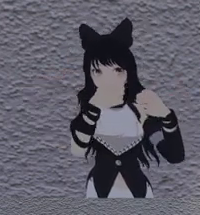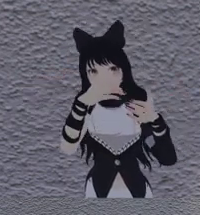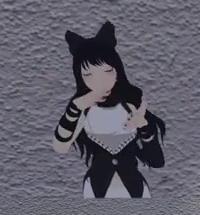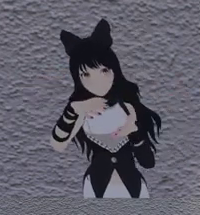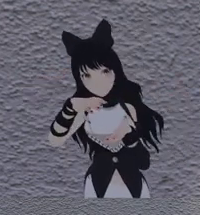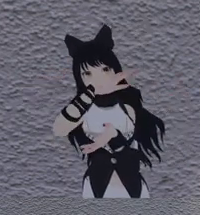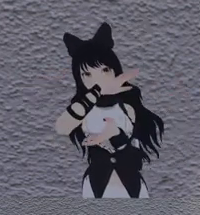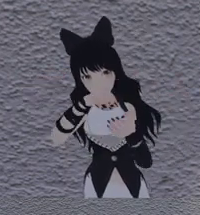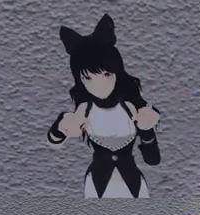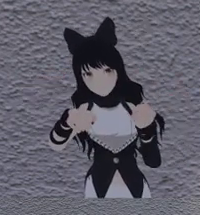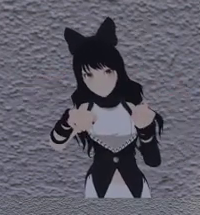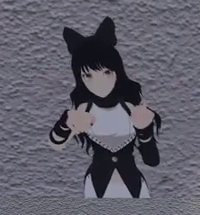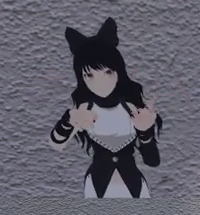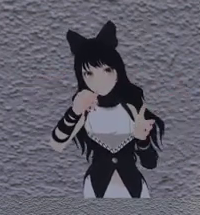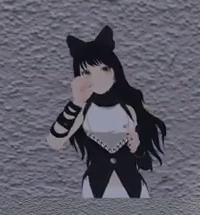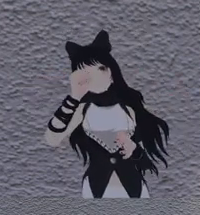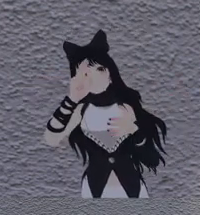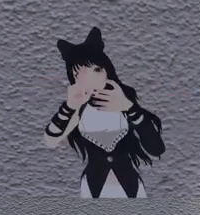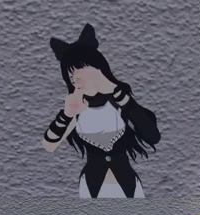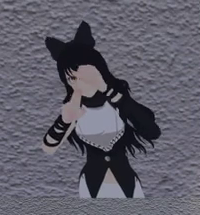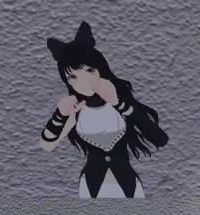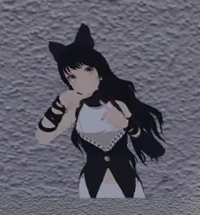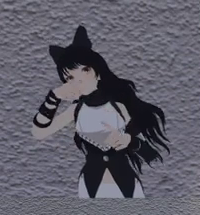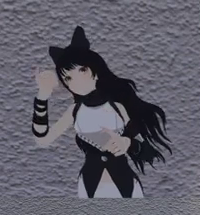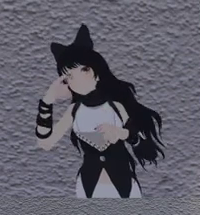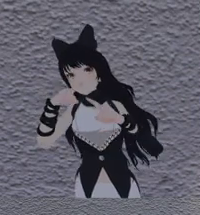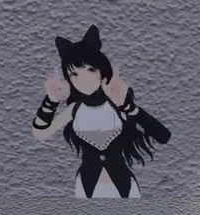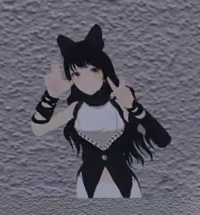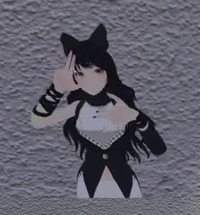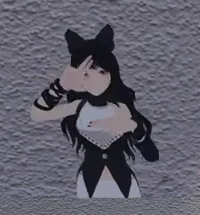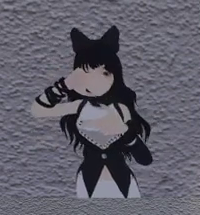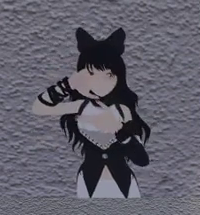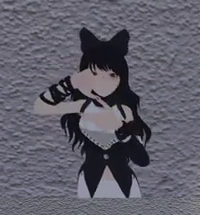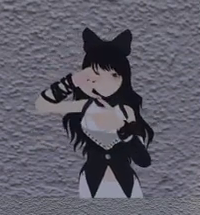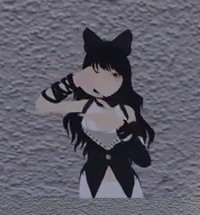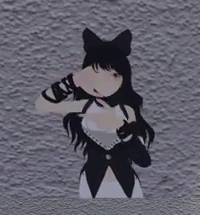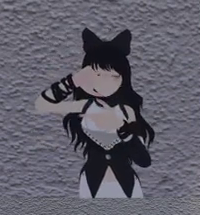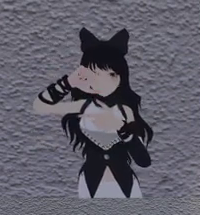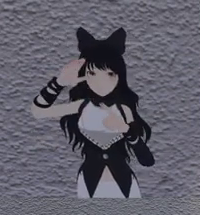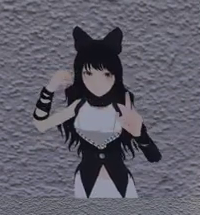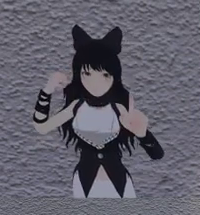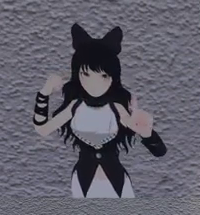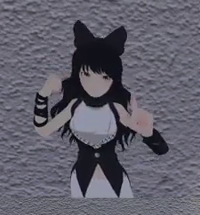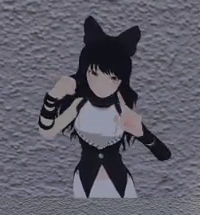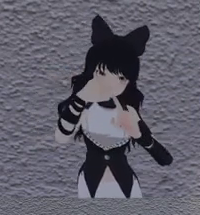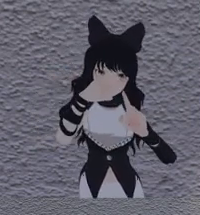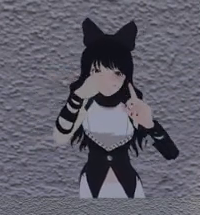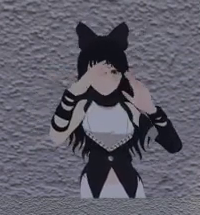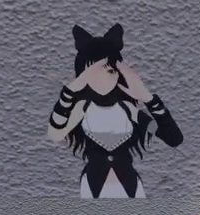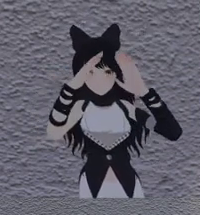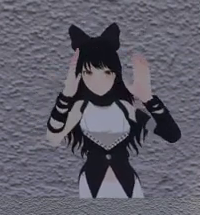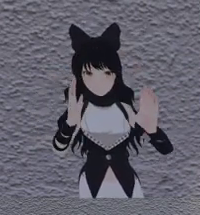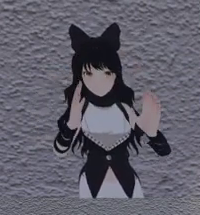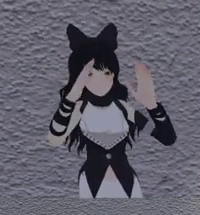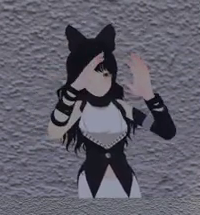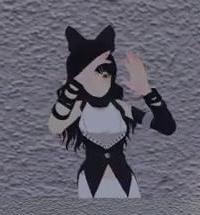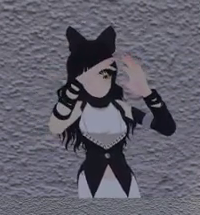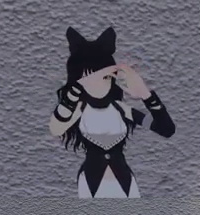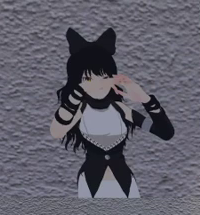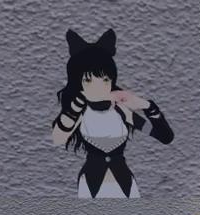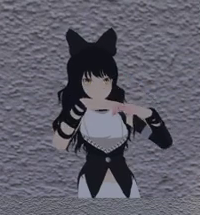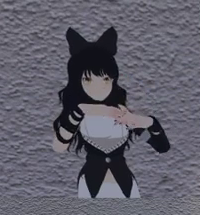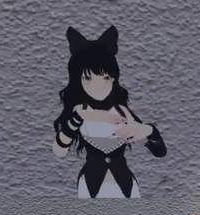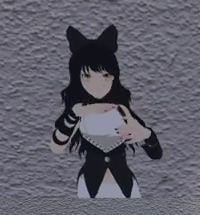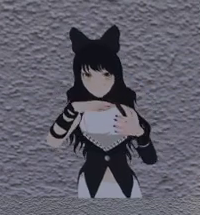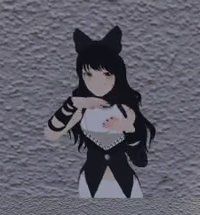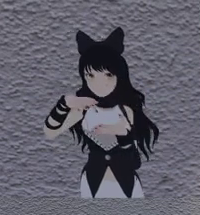Like if there was a car crash, you could say, oh, there was damage. Or like another thing you could do, if there's a hurricane and it